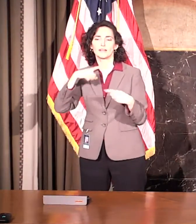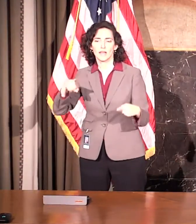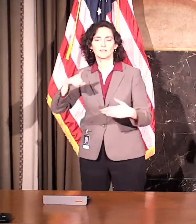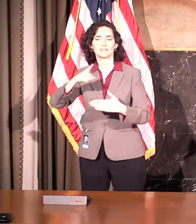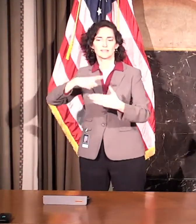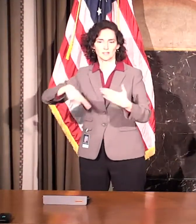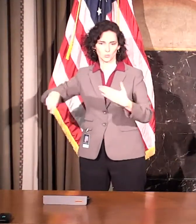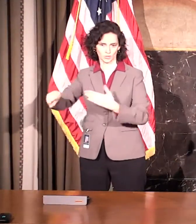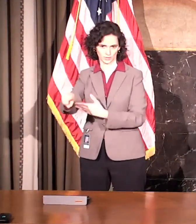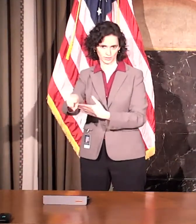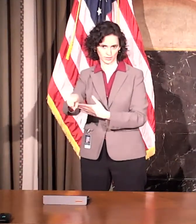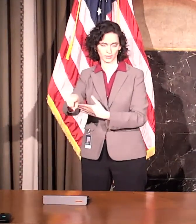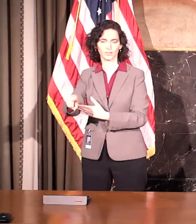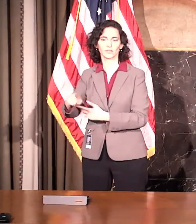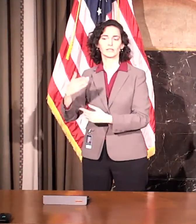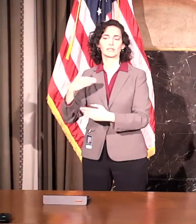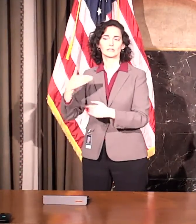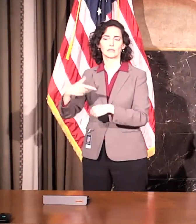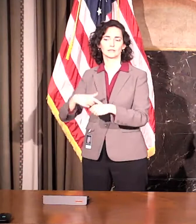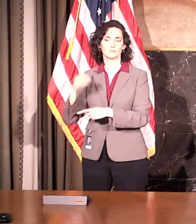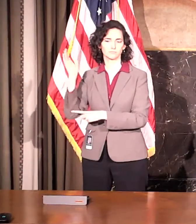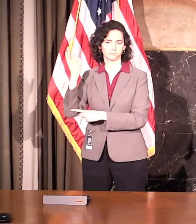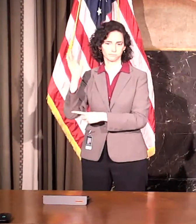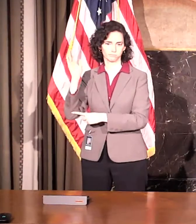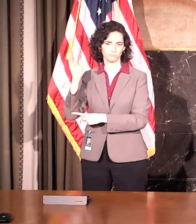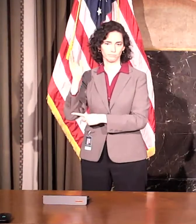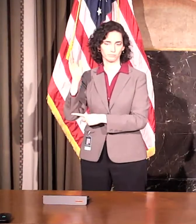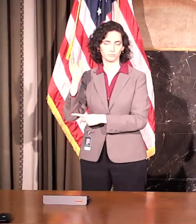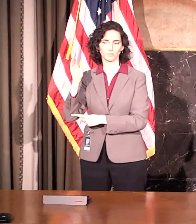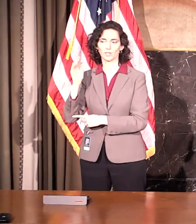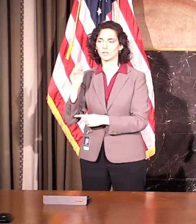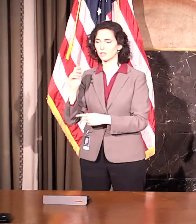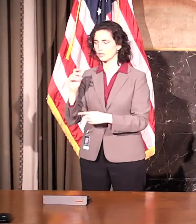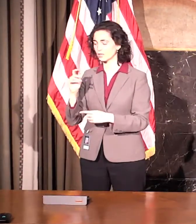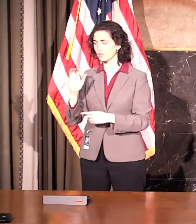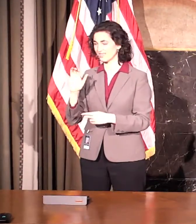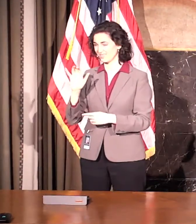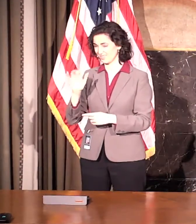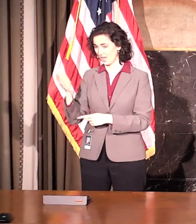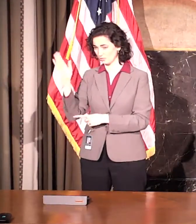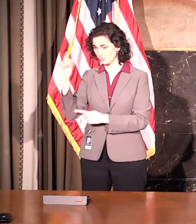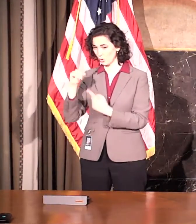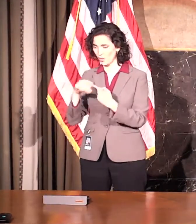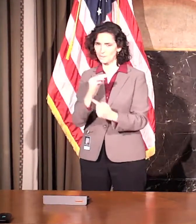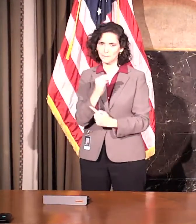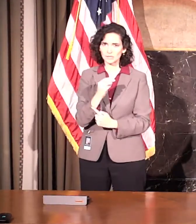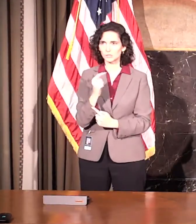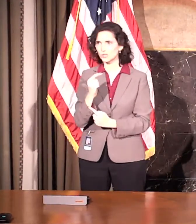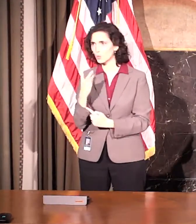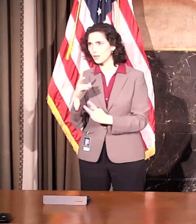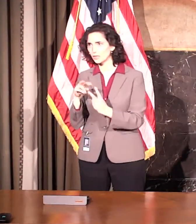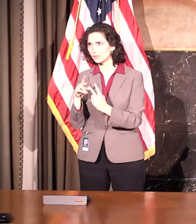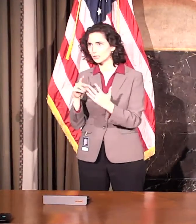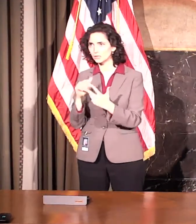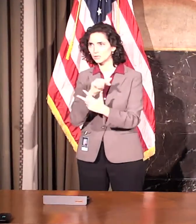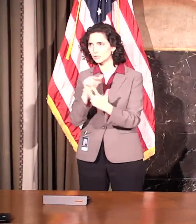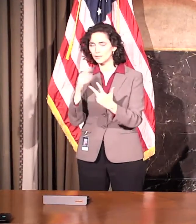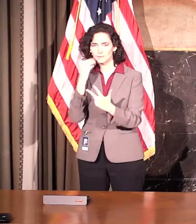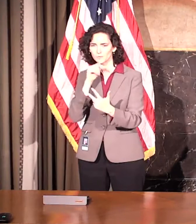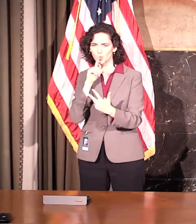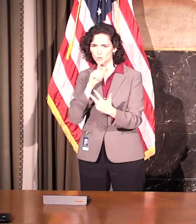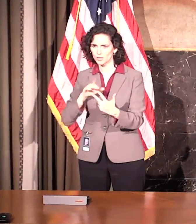next week at our press conference. And I'm not sure yet whether that's going to be Monday, Tuesday, or Wednesday, but we'll let you